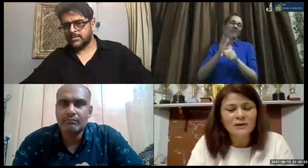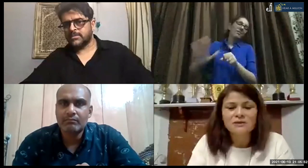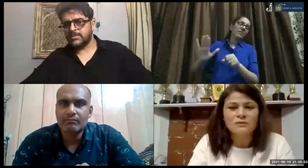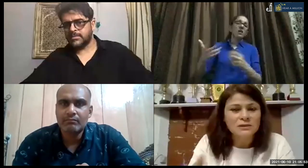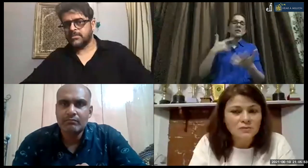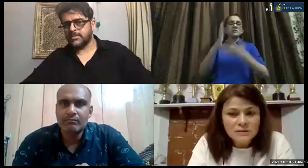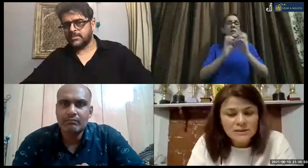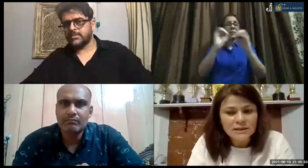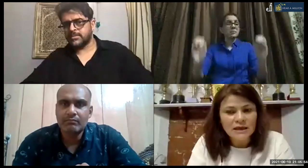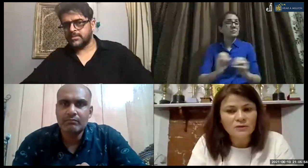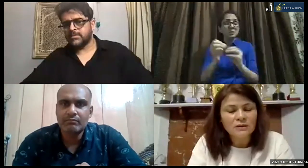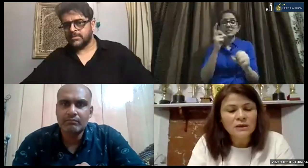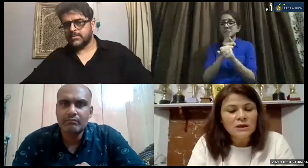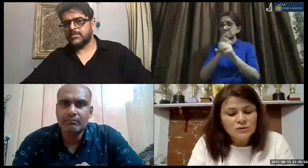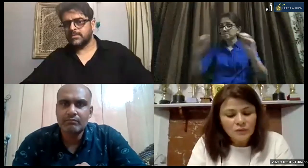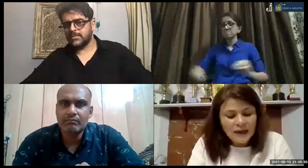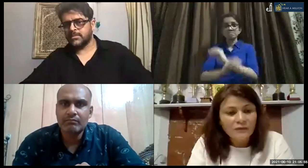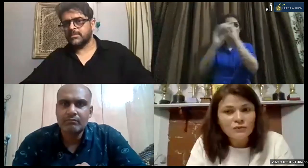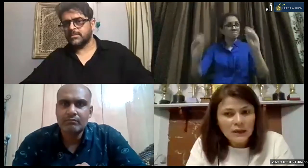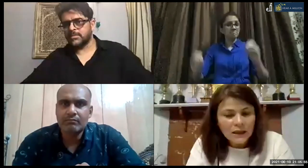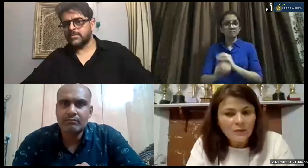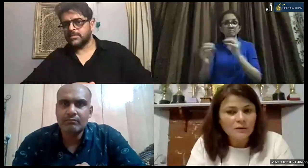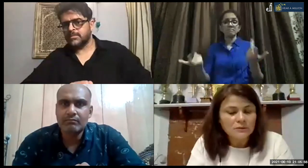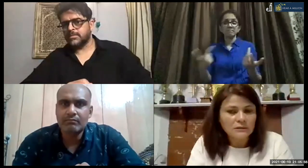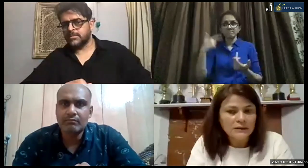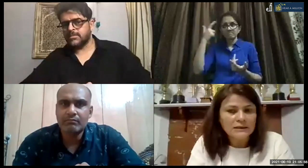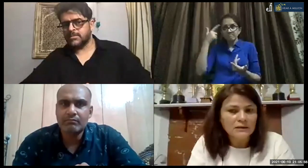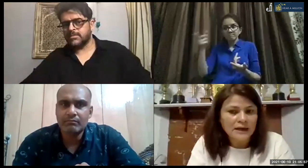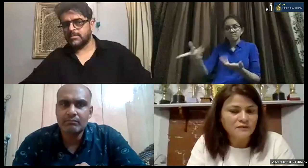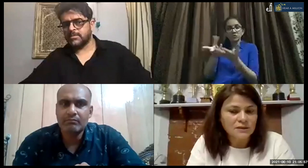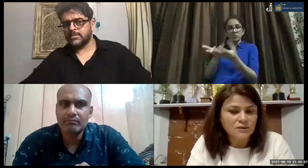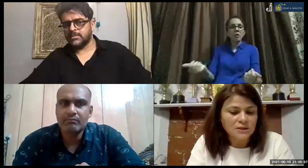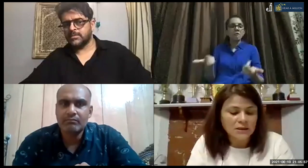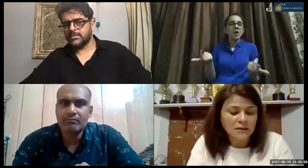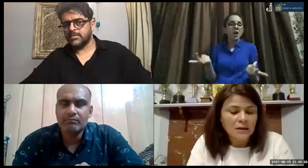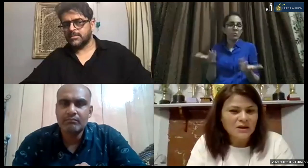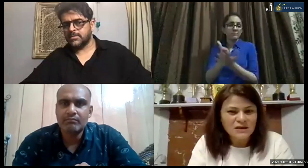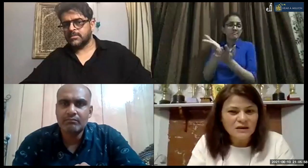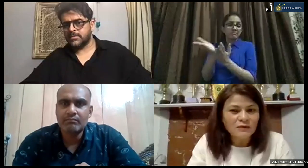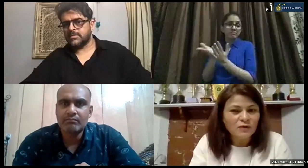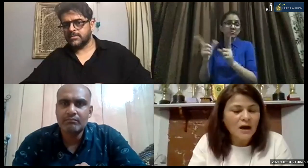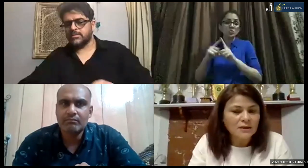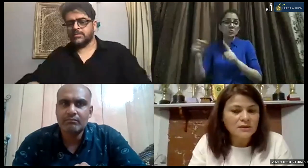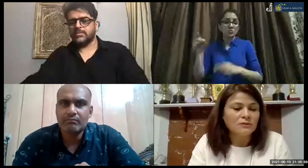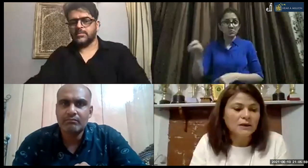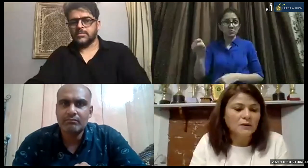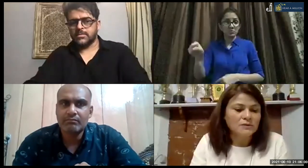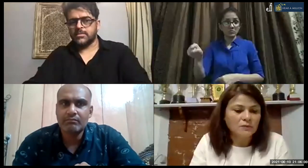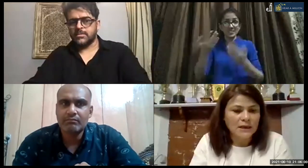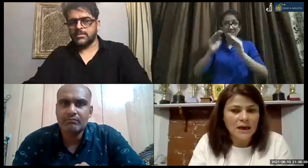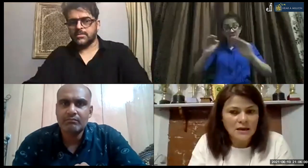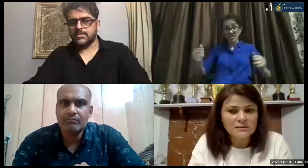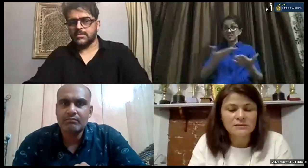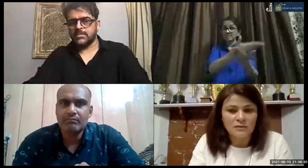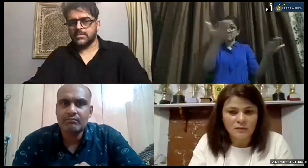sign language, so there's no teaching at all. So we have to think about that kind of situation, because even for other children also,